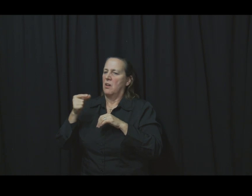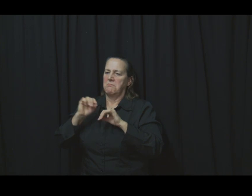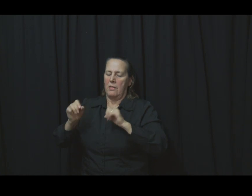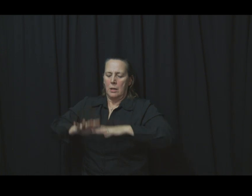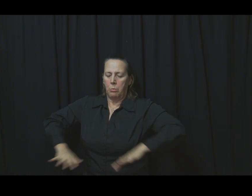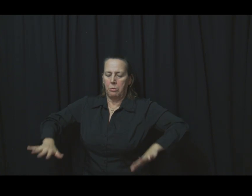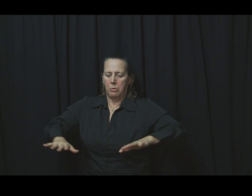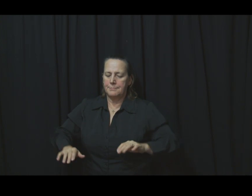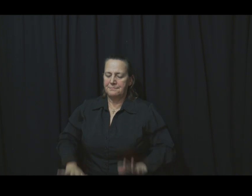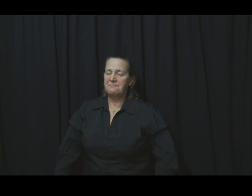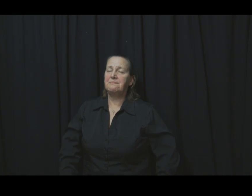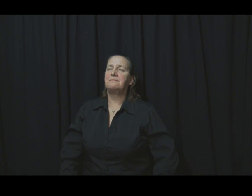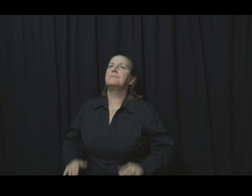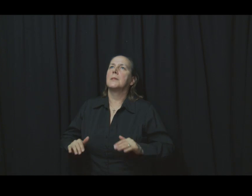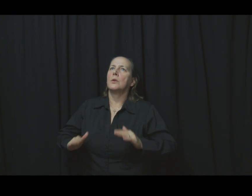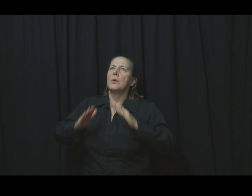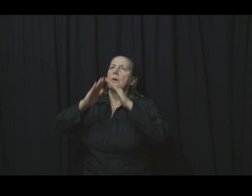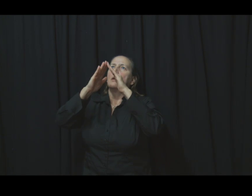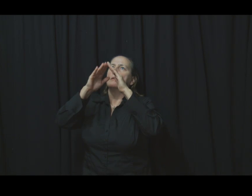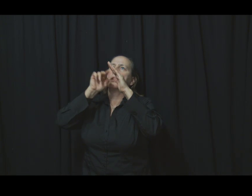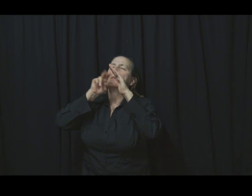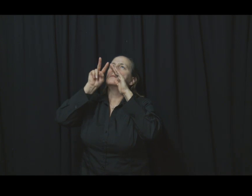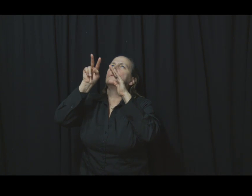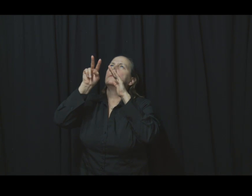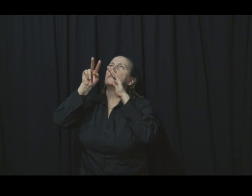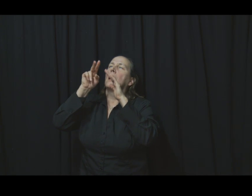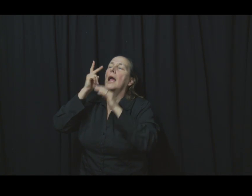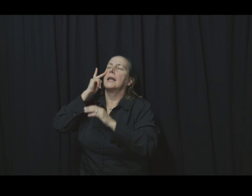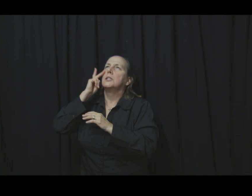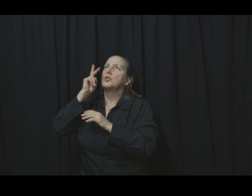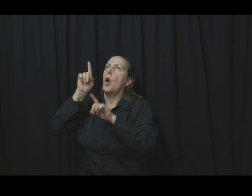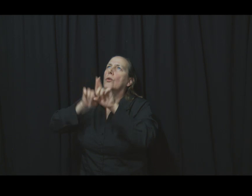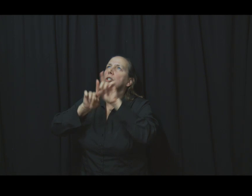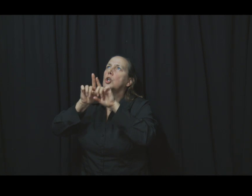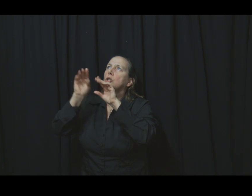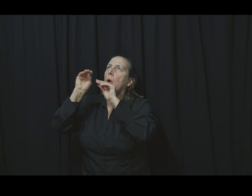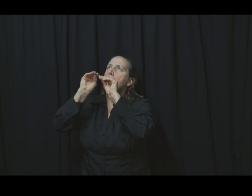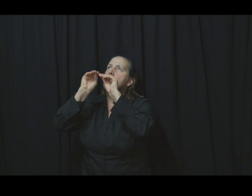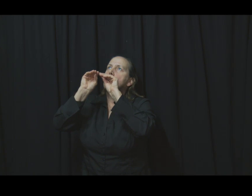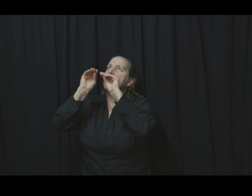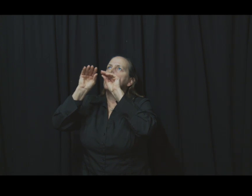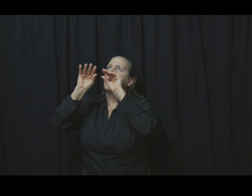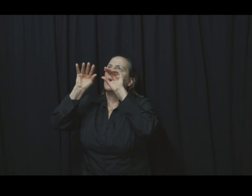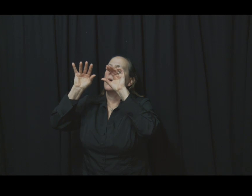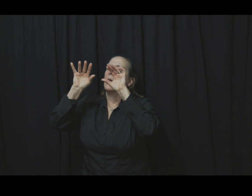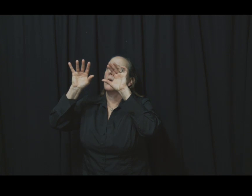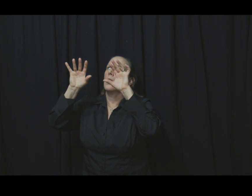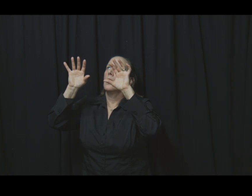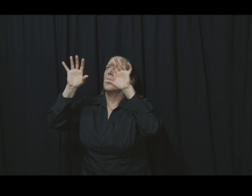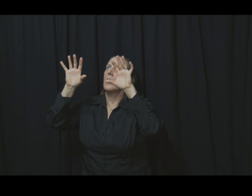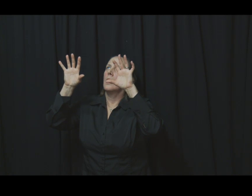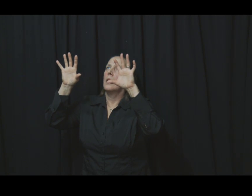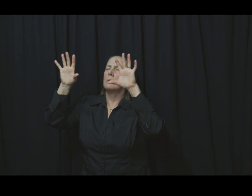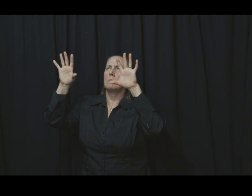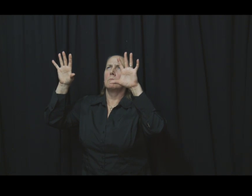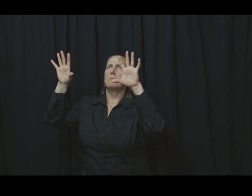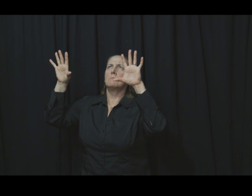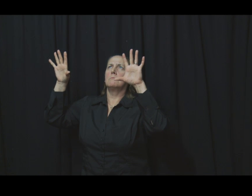heavens. And he found that the stars are moving apart. The stars are moving